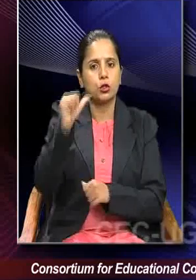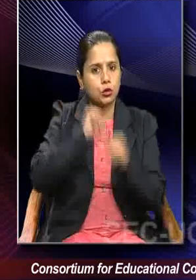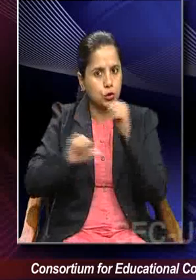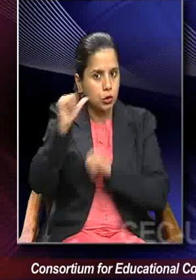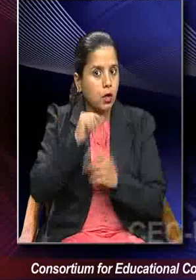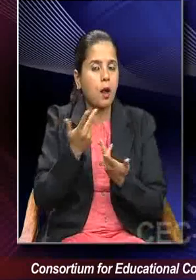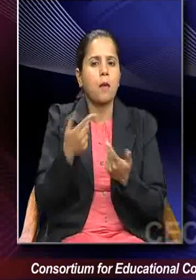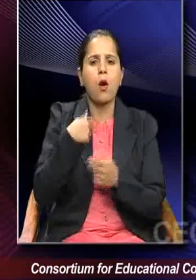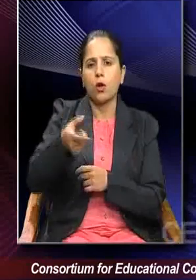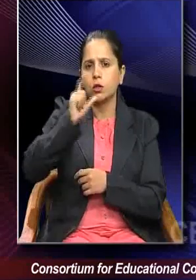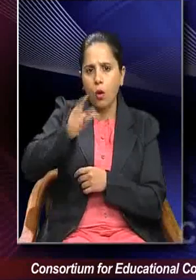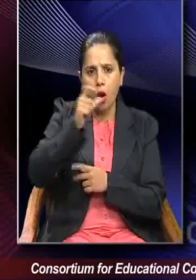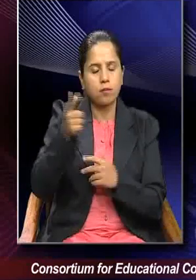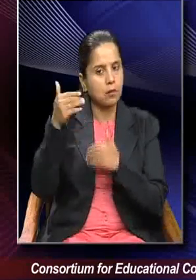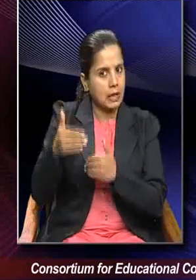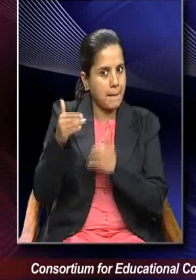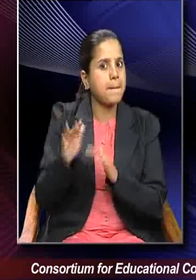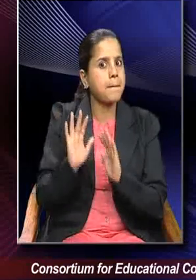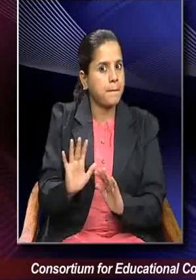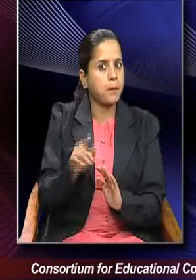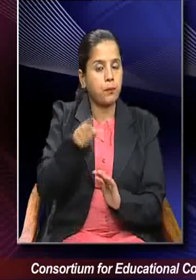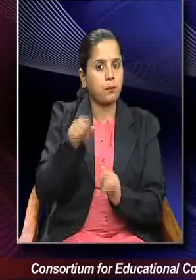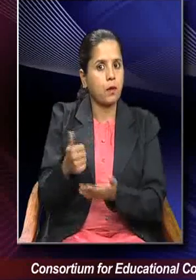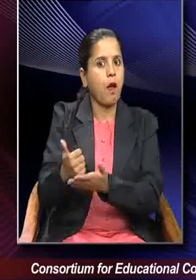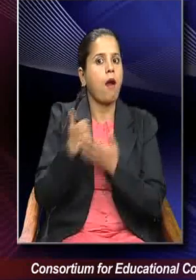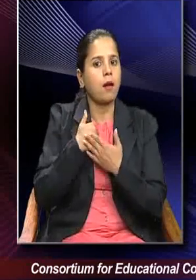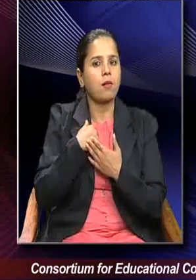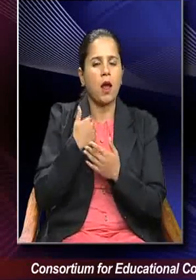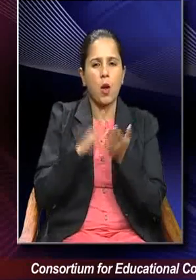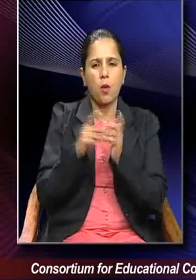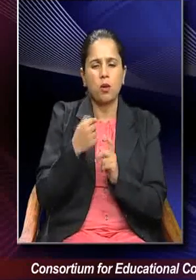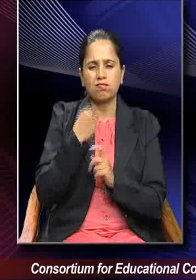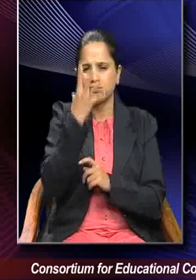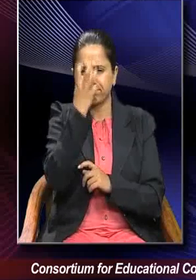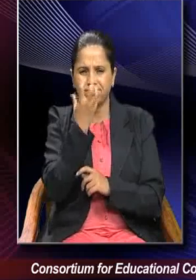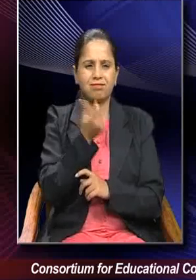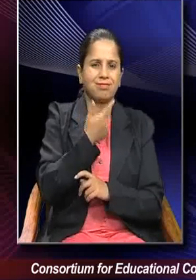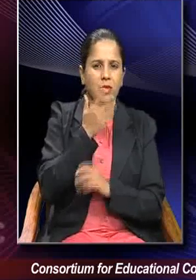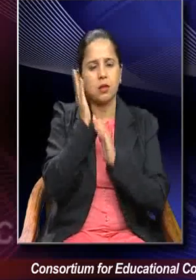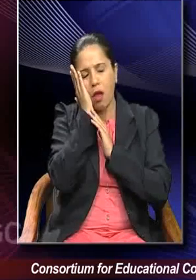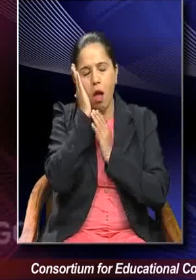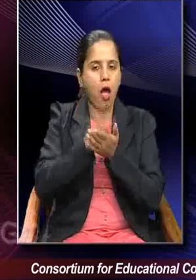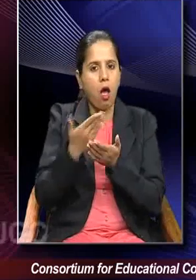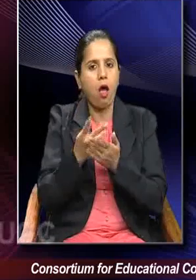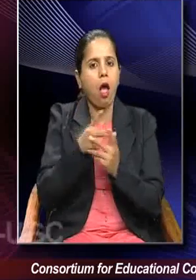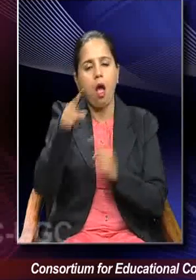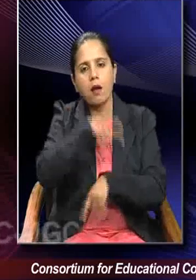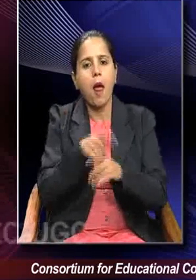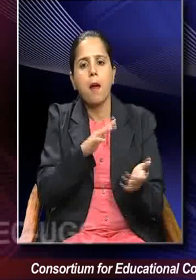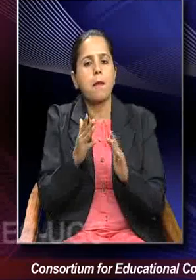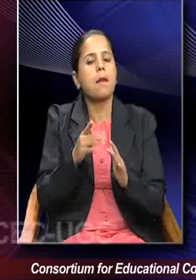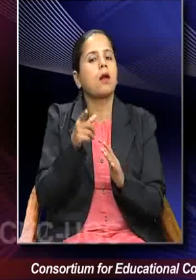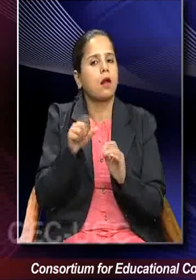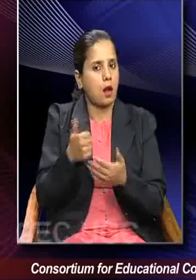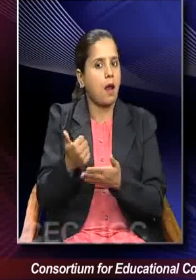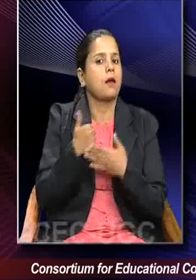and caffeine can also help you manage your mood and sleep cycles. And of course, it is